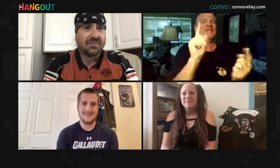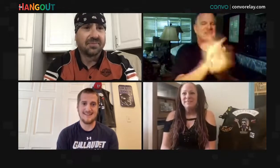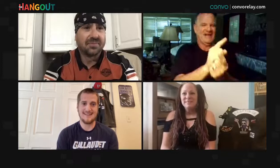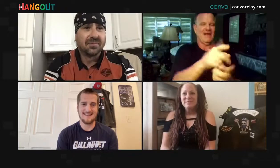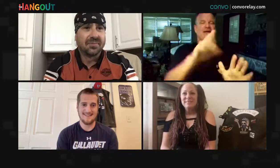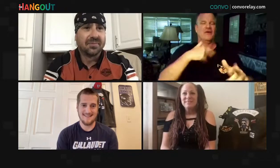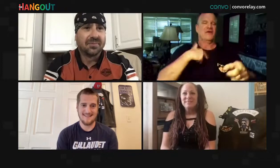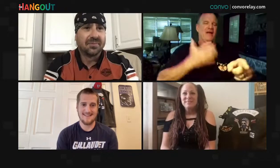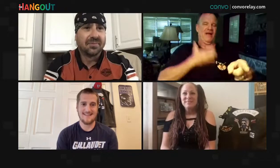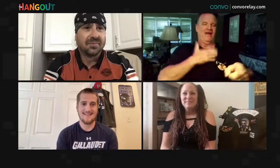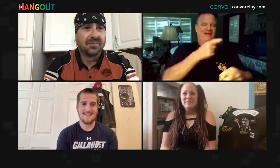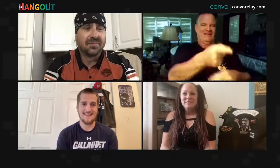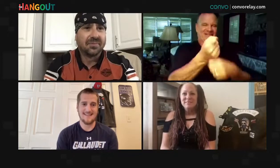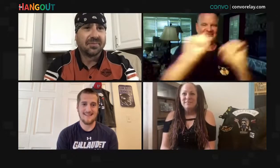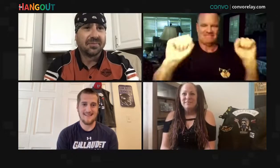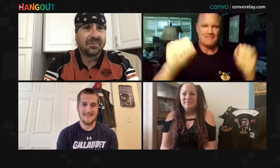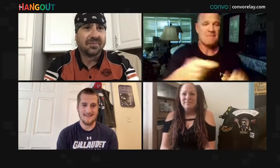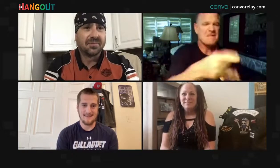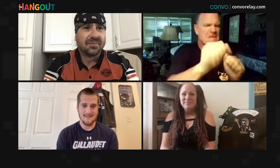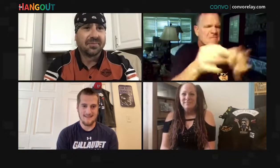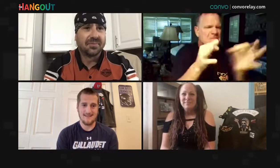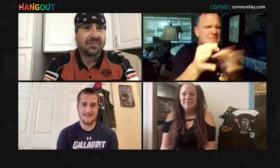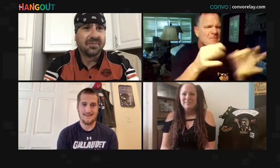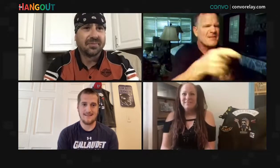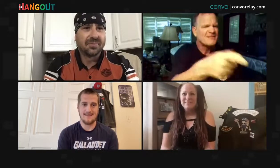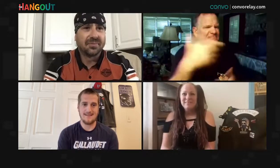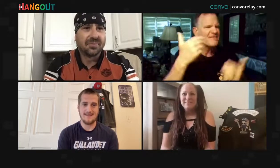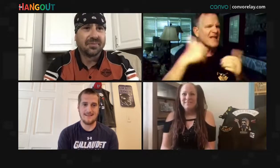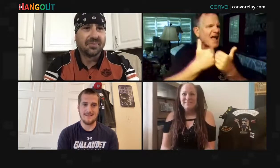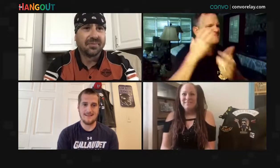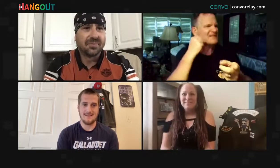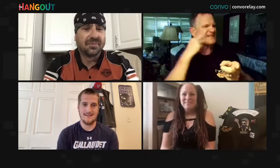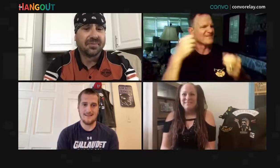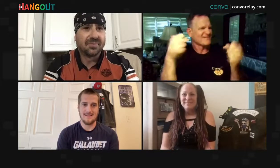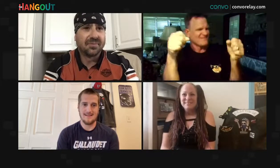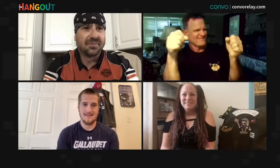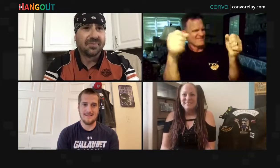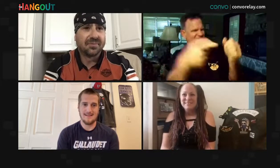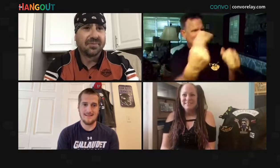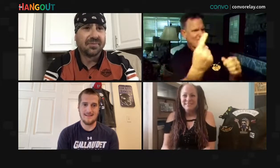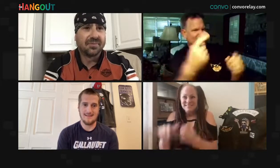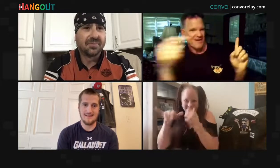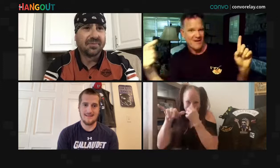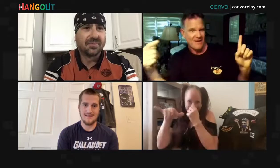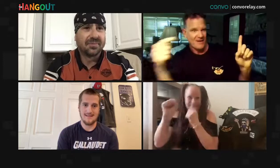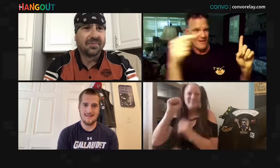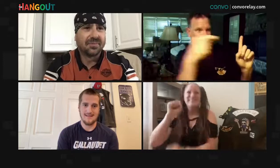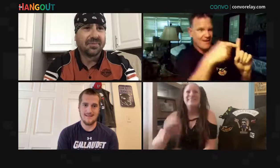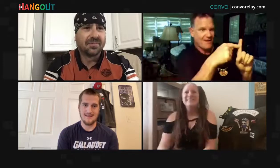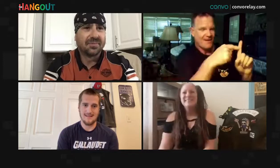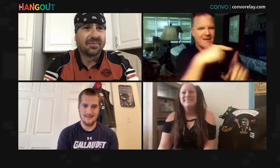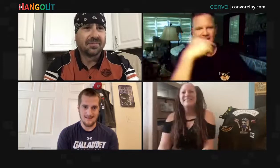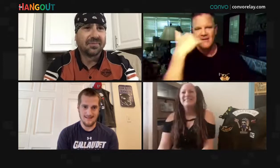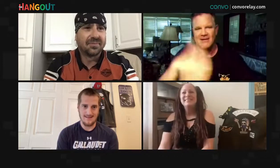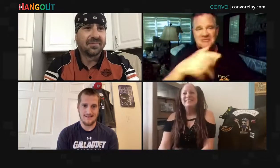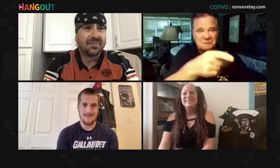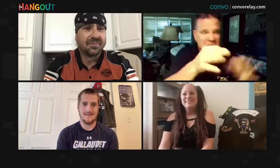I flew out there to Arizona and I met you guys, and I was so glad you were safe and made it there. Okay. So tell me about your experience biking out there